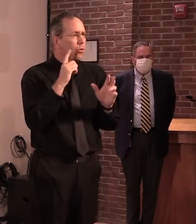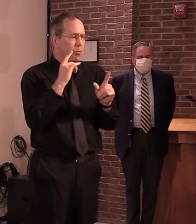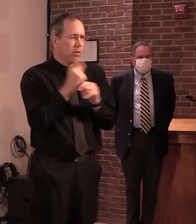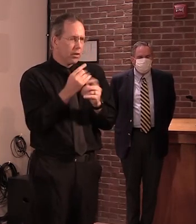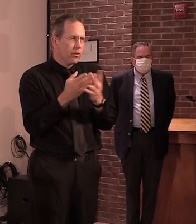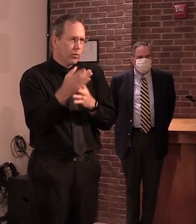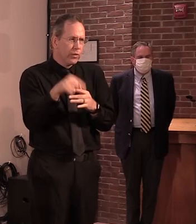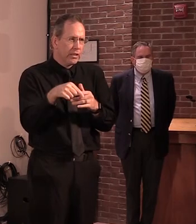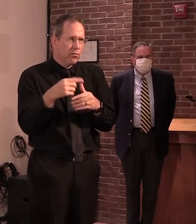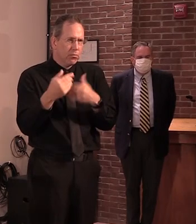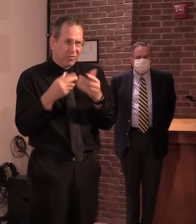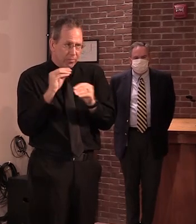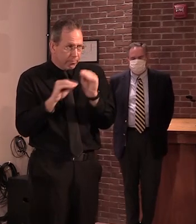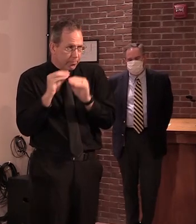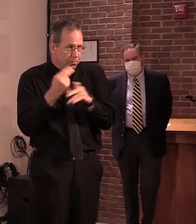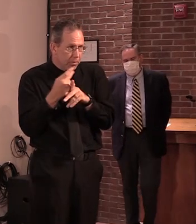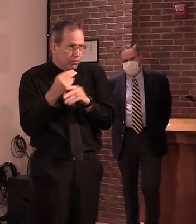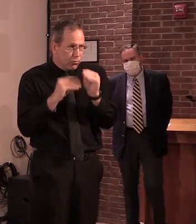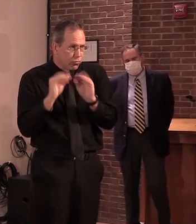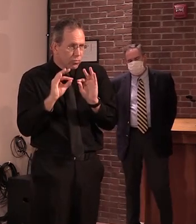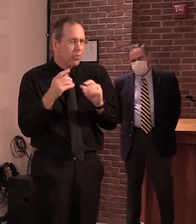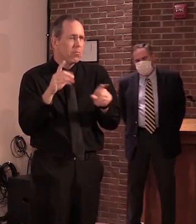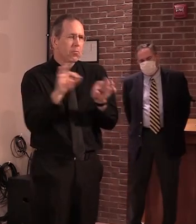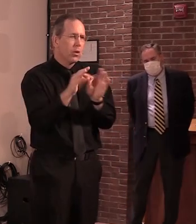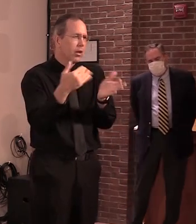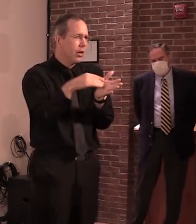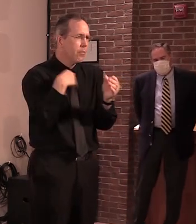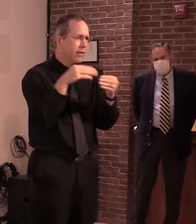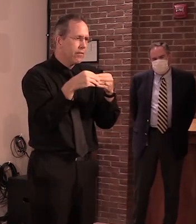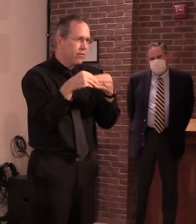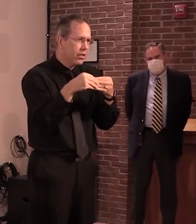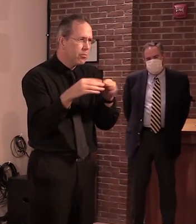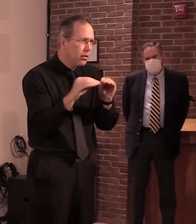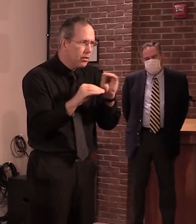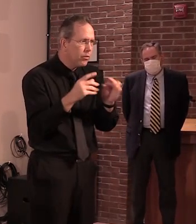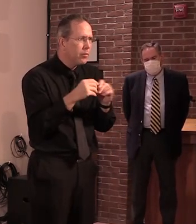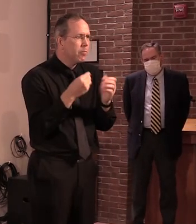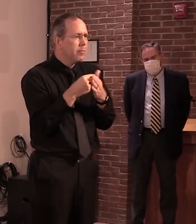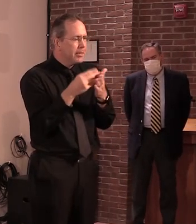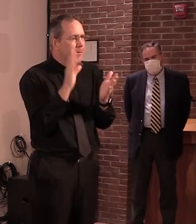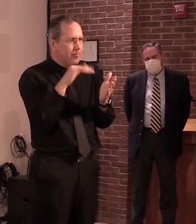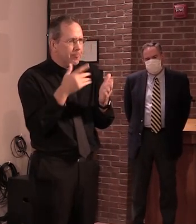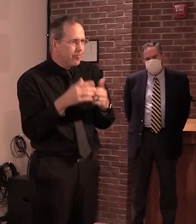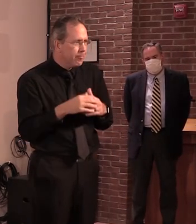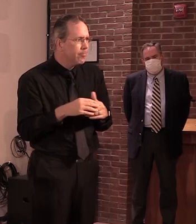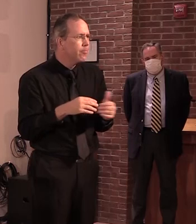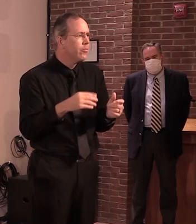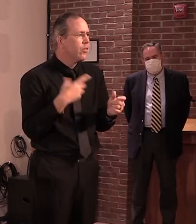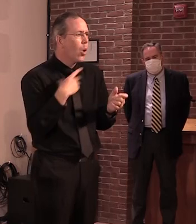more flexibility as well as more resource, more dollars in the upcoming package.